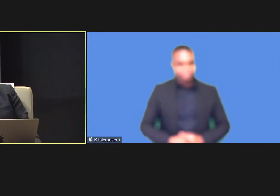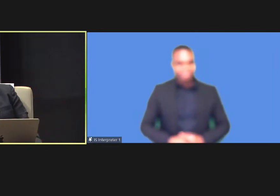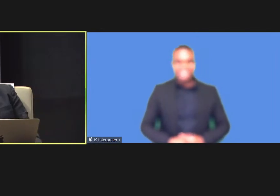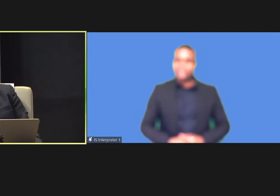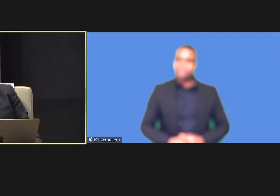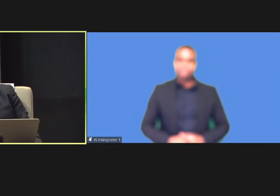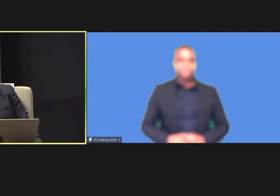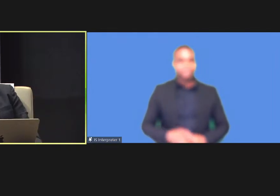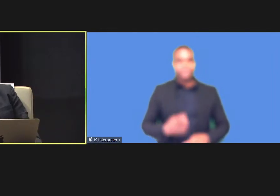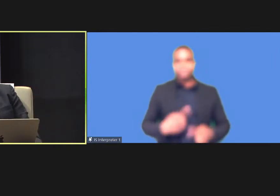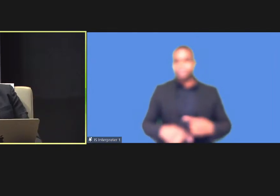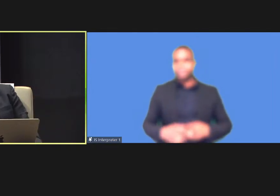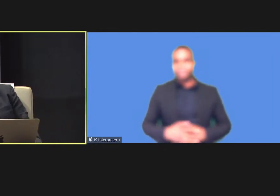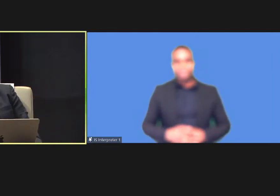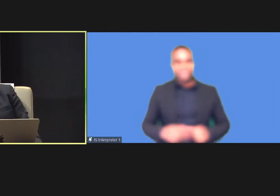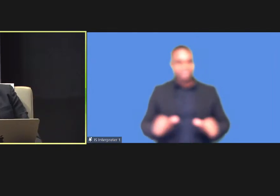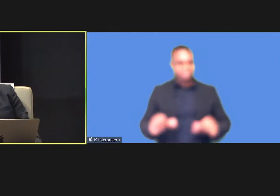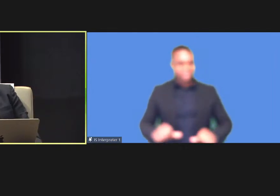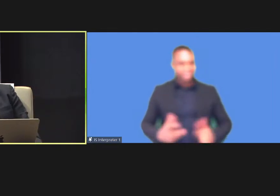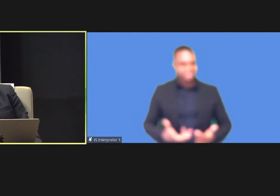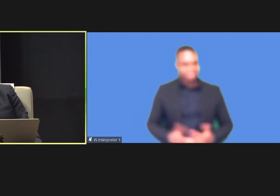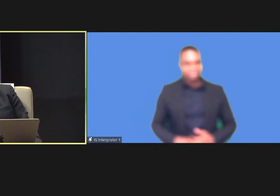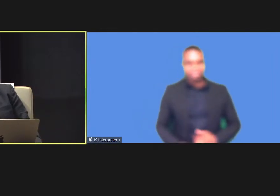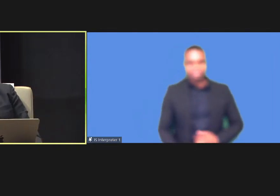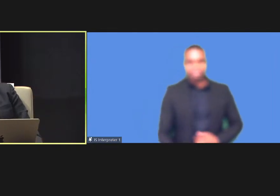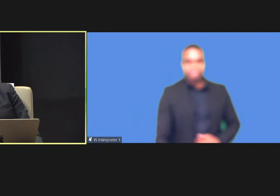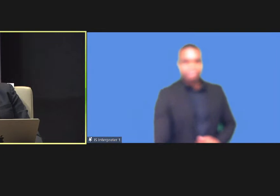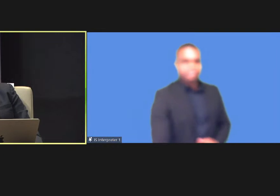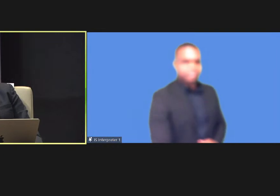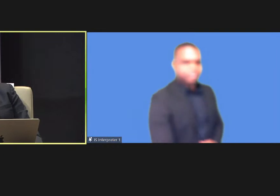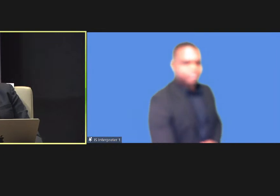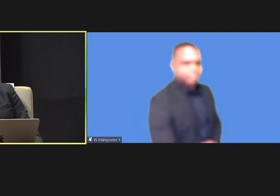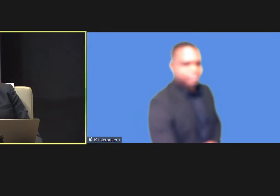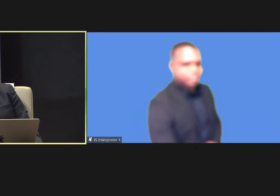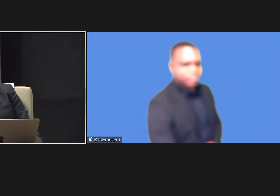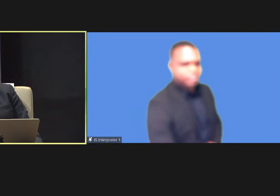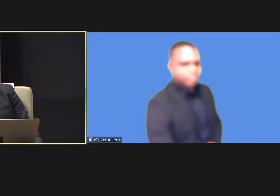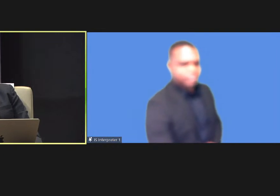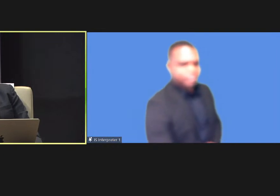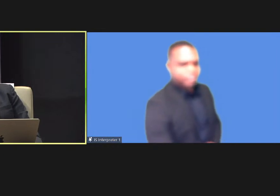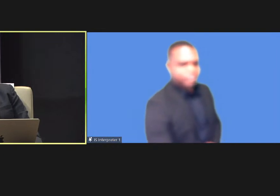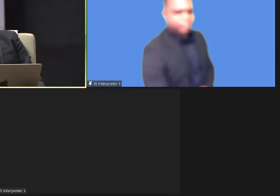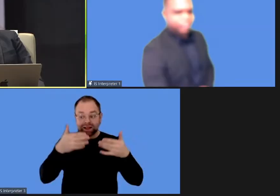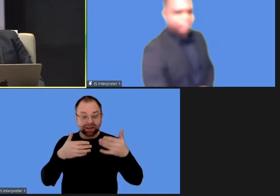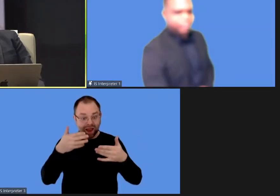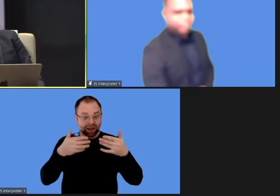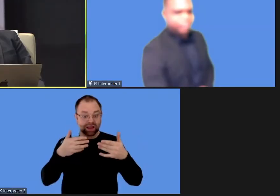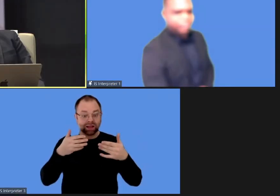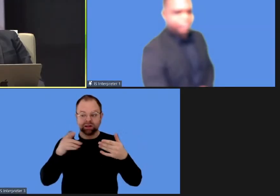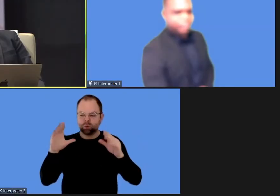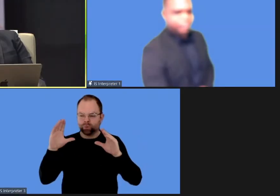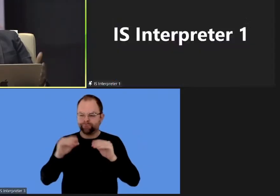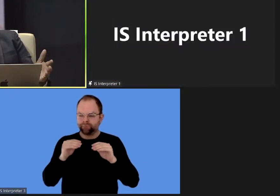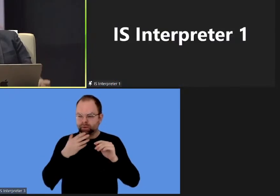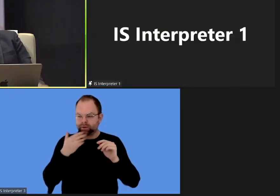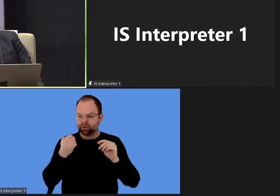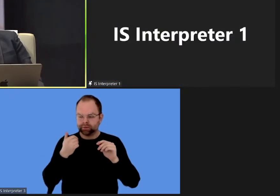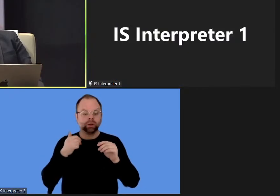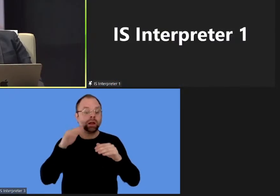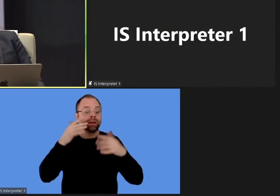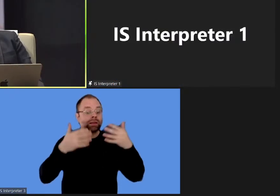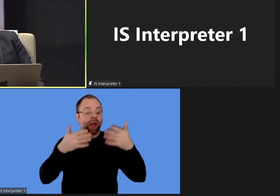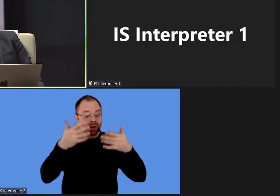and bigger. For instance, if we take the case of Europe, for the case